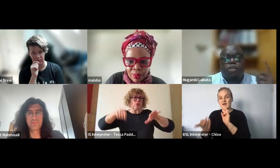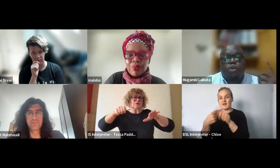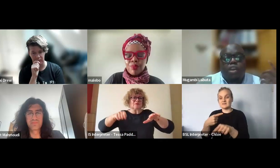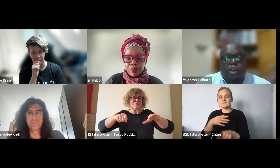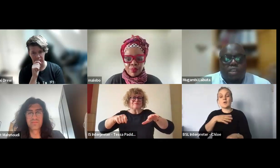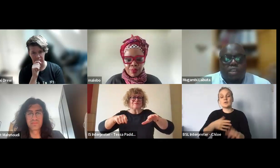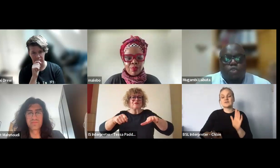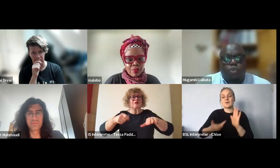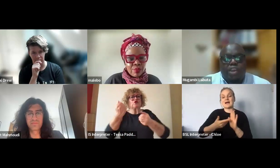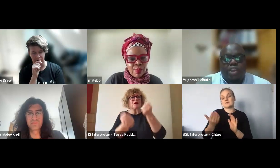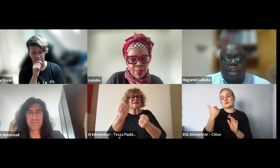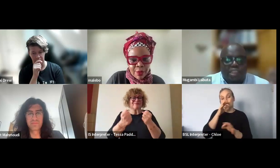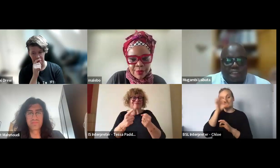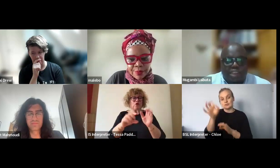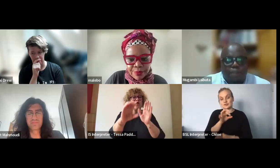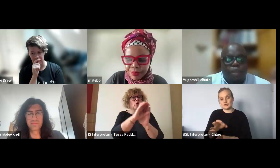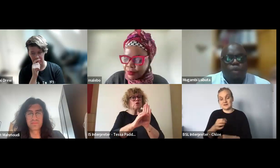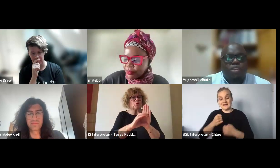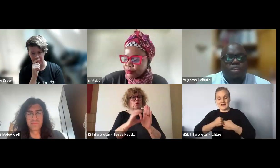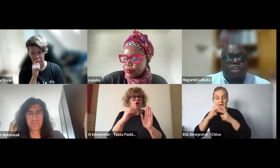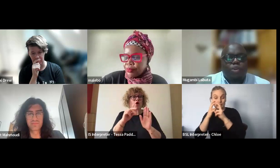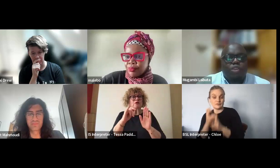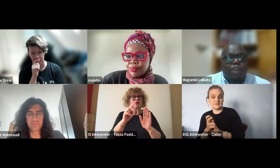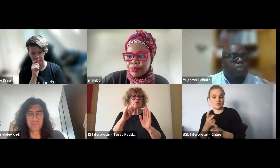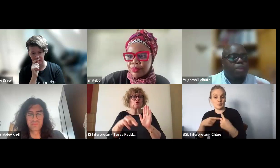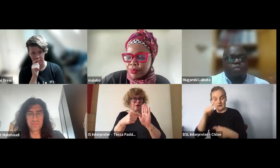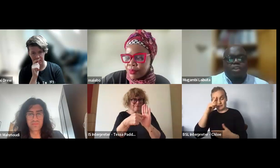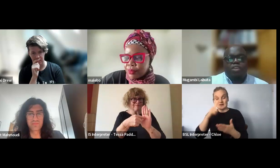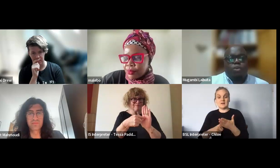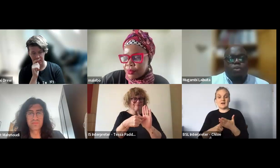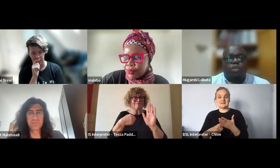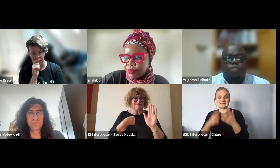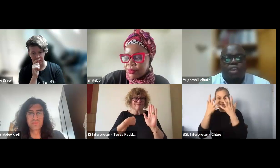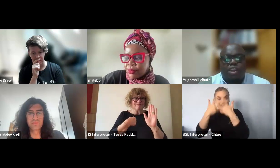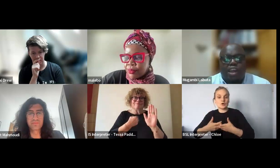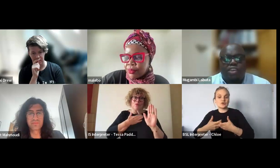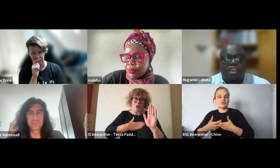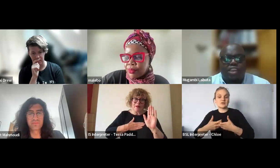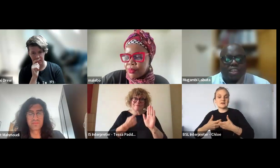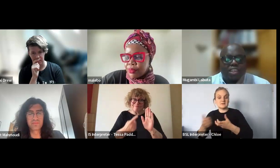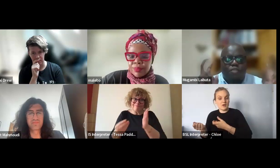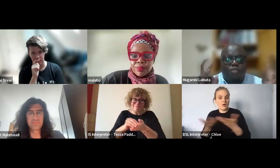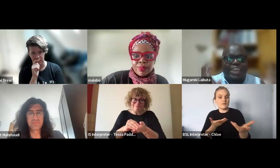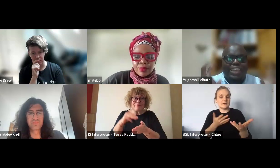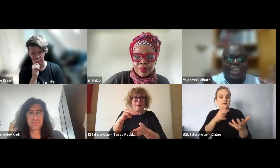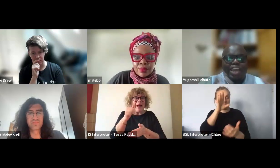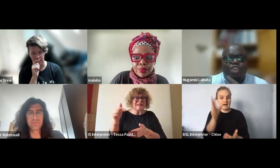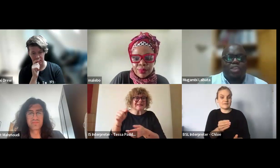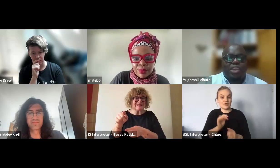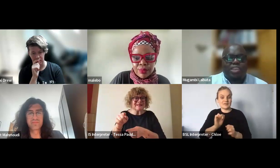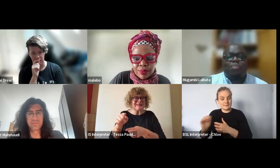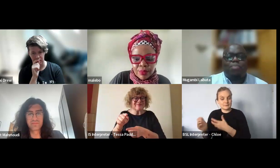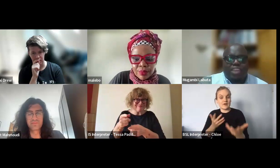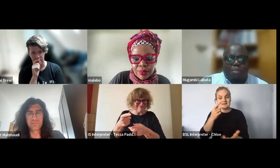was saying. So in our research, what we realize is that what technology firms, when they're providing technology to African countries, they provide these